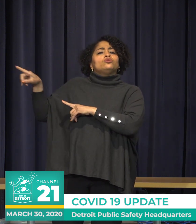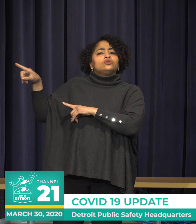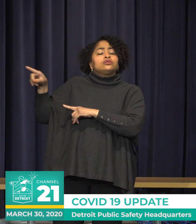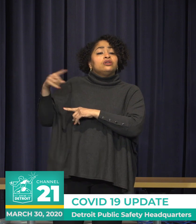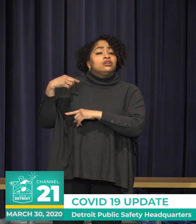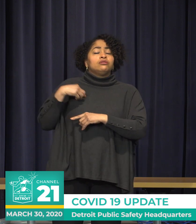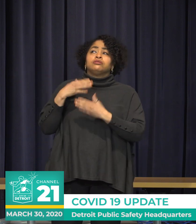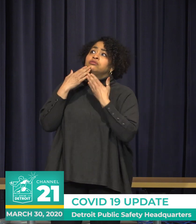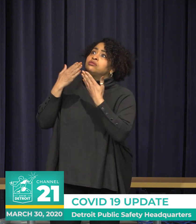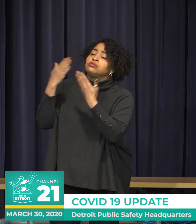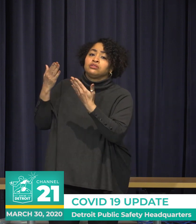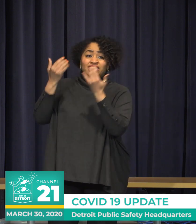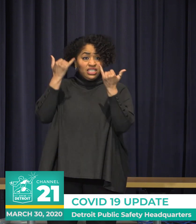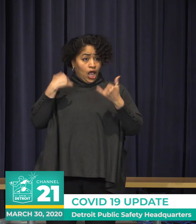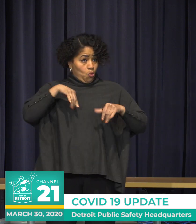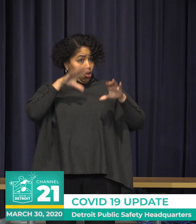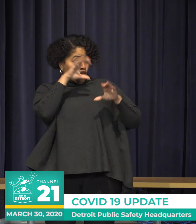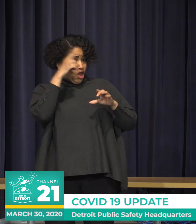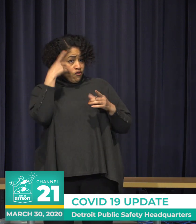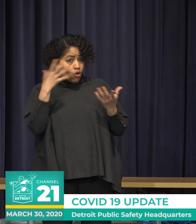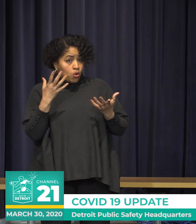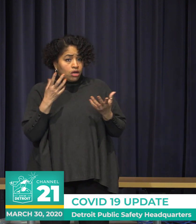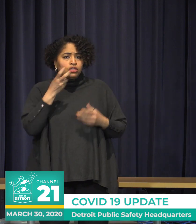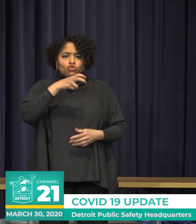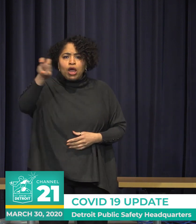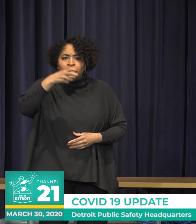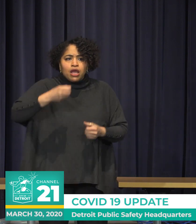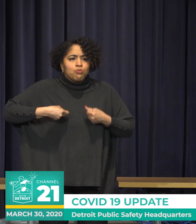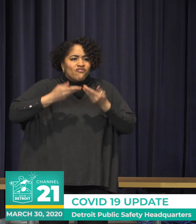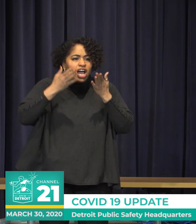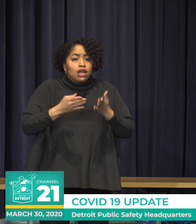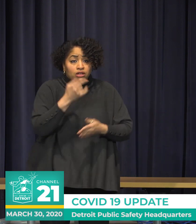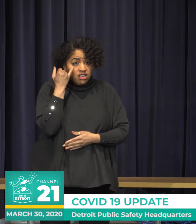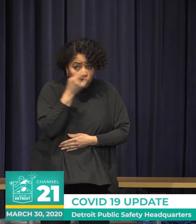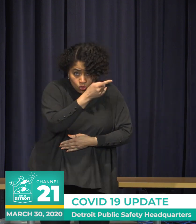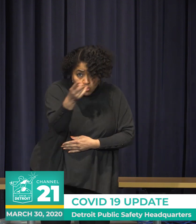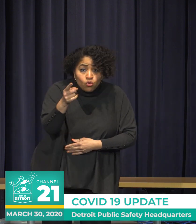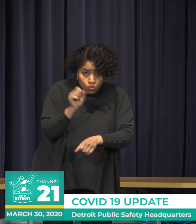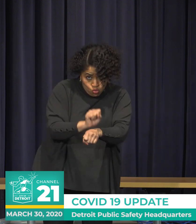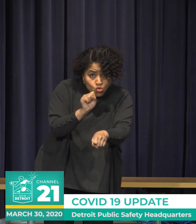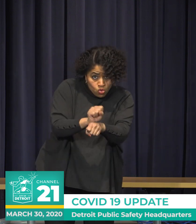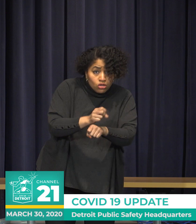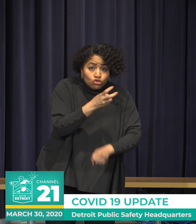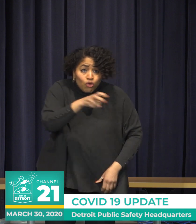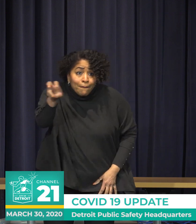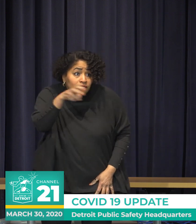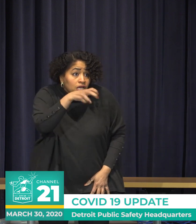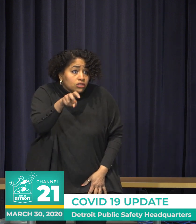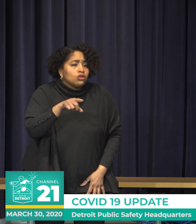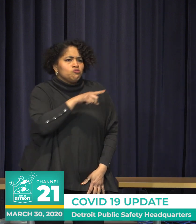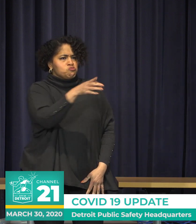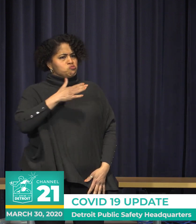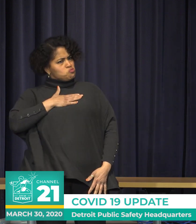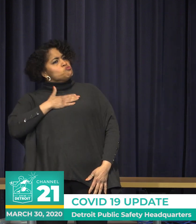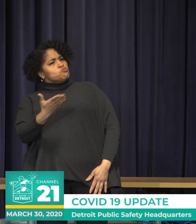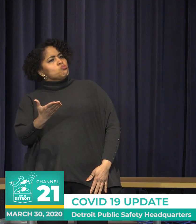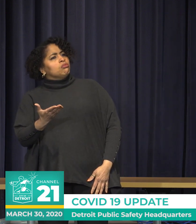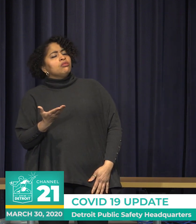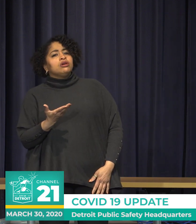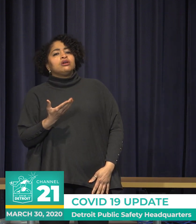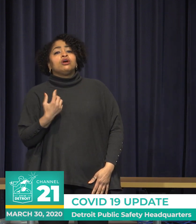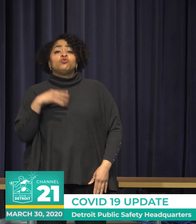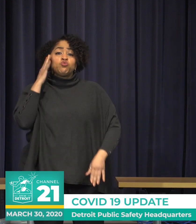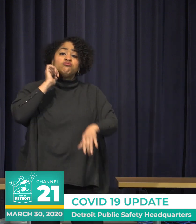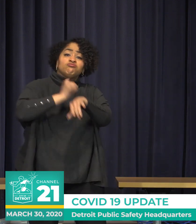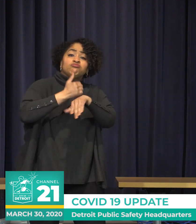looking for transportation providers. If you're in the transportation business, and you're willing to do this, we will set